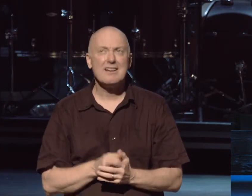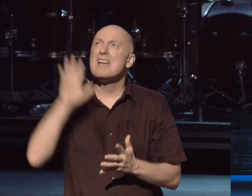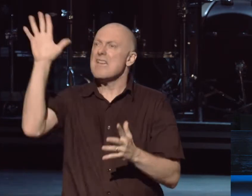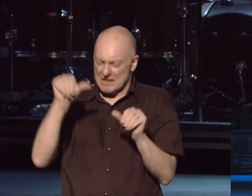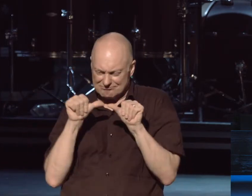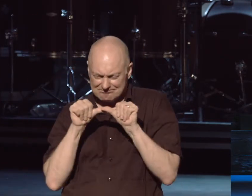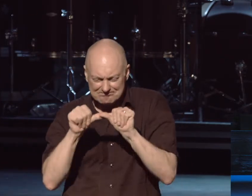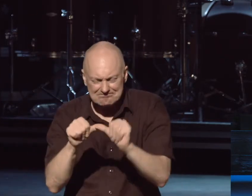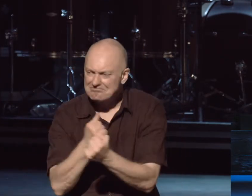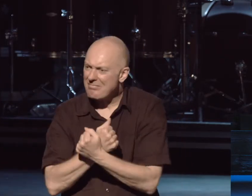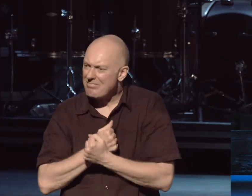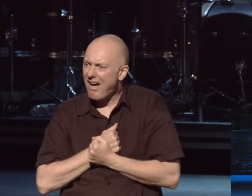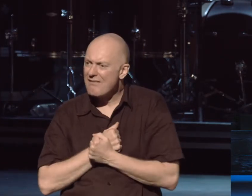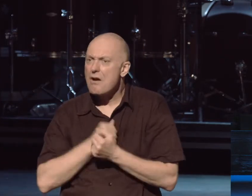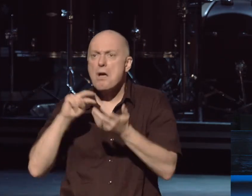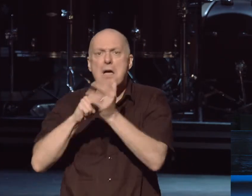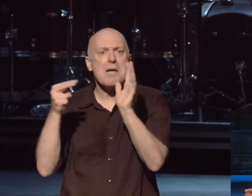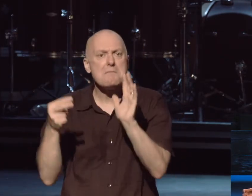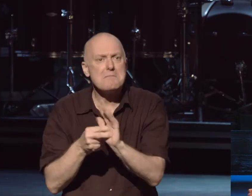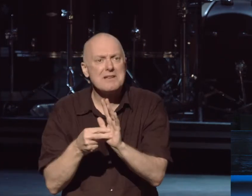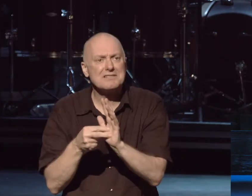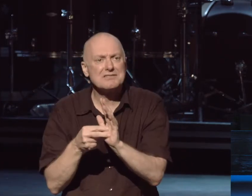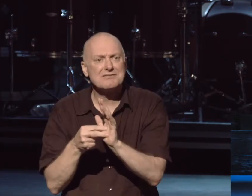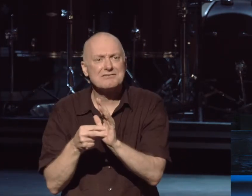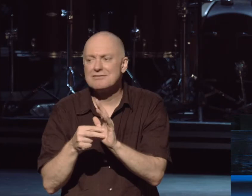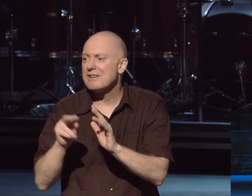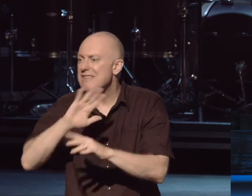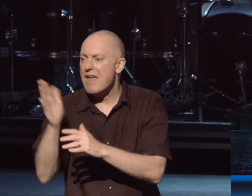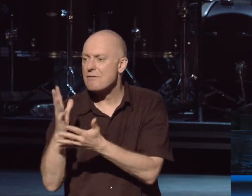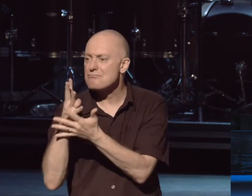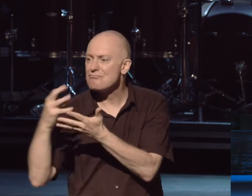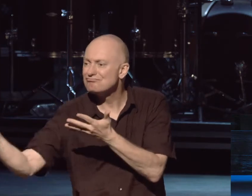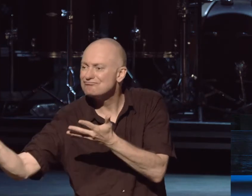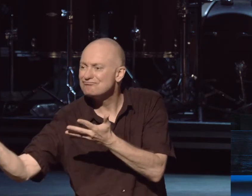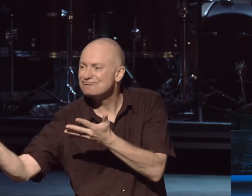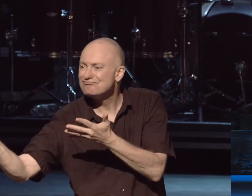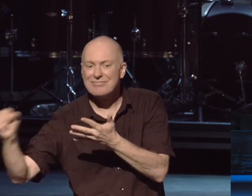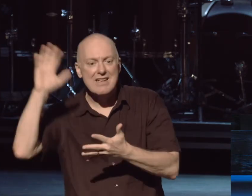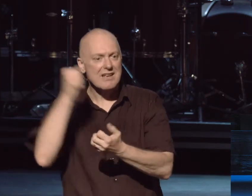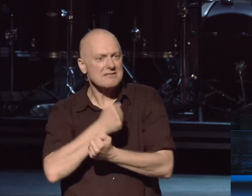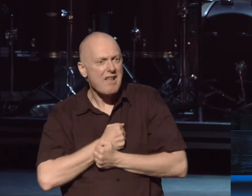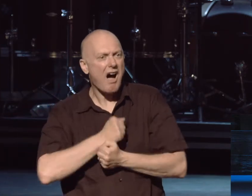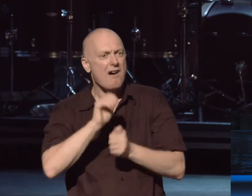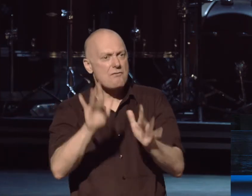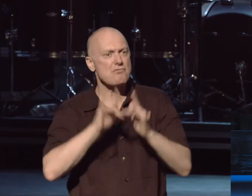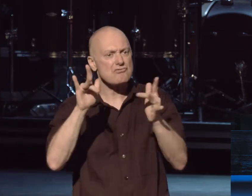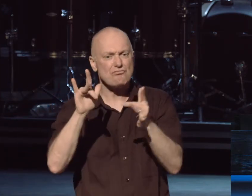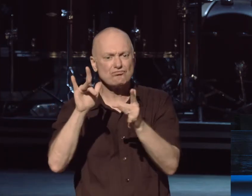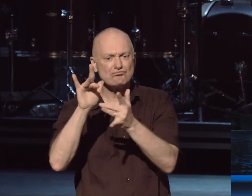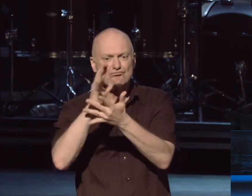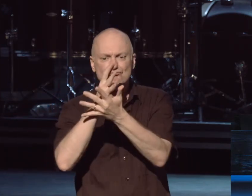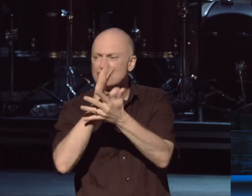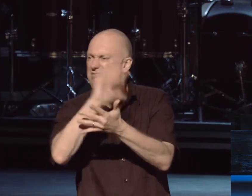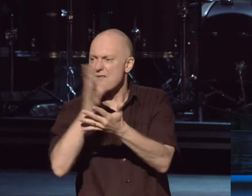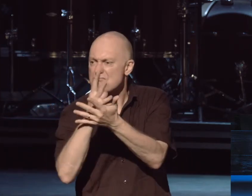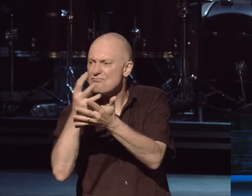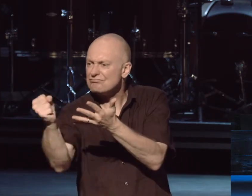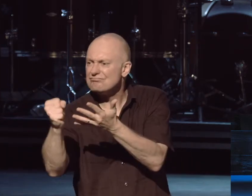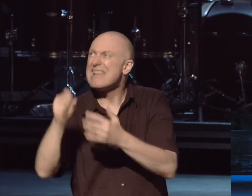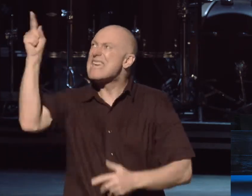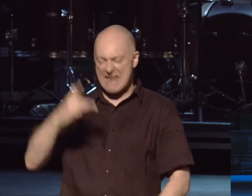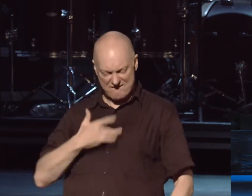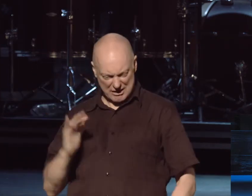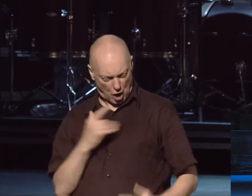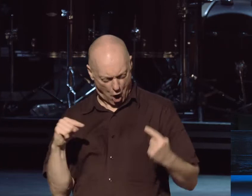Steadfast love is an inexhaustible supply of God's love. His abundant mercy is his compassion. He feels our hurt.